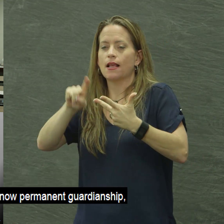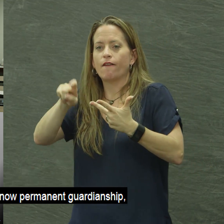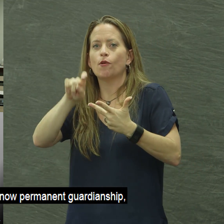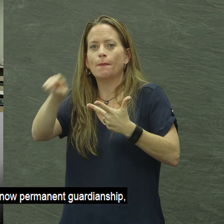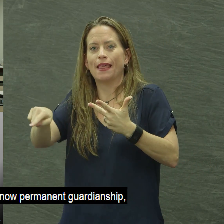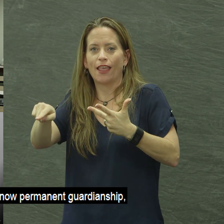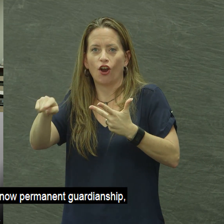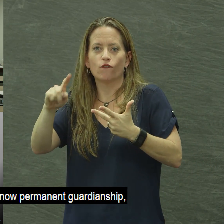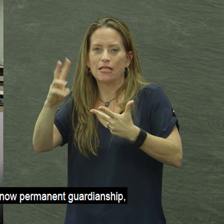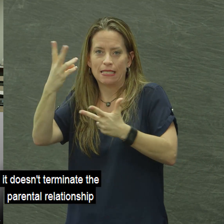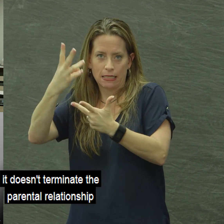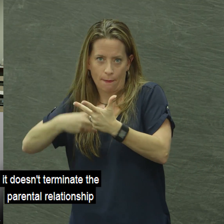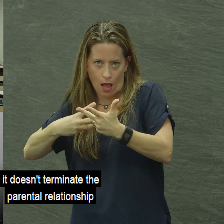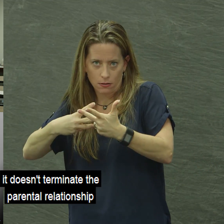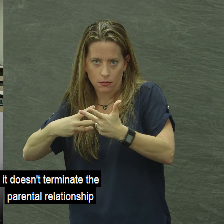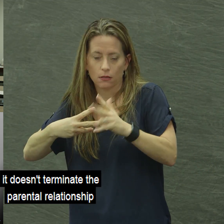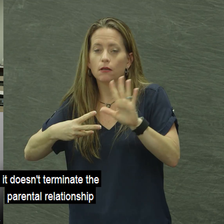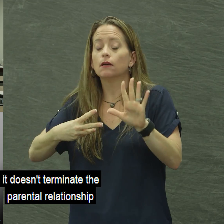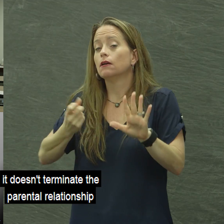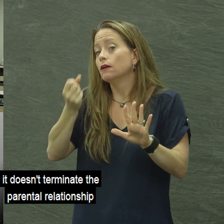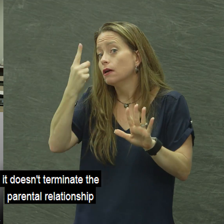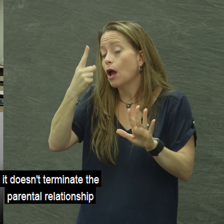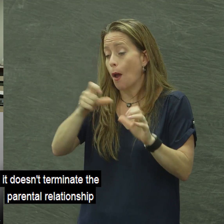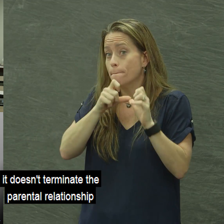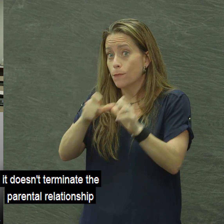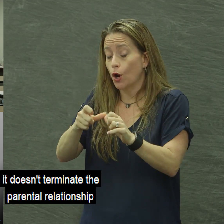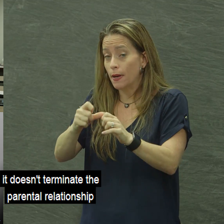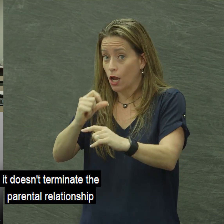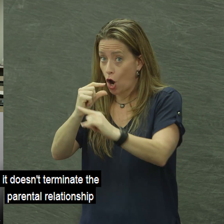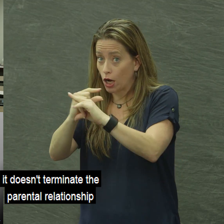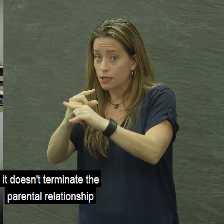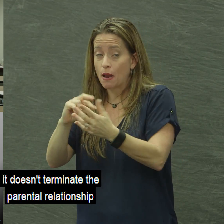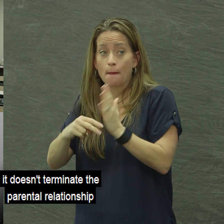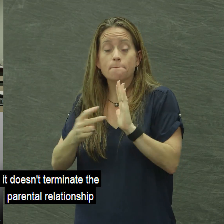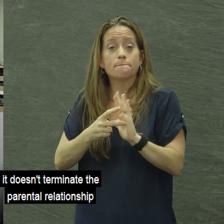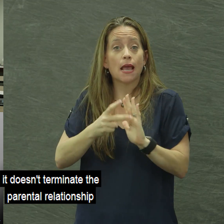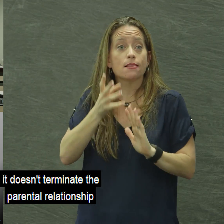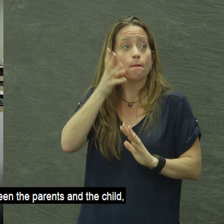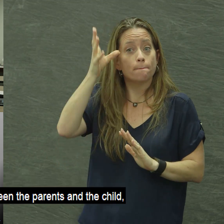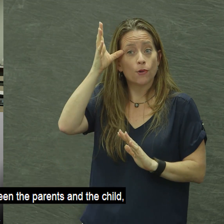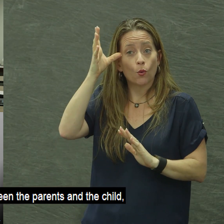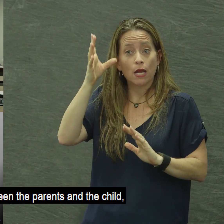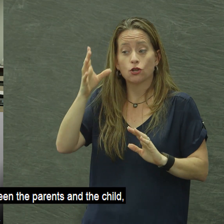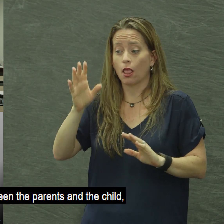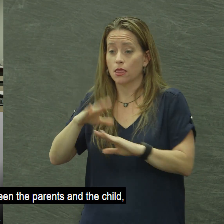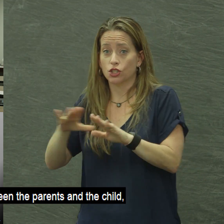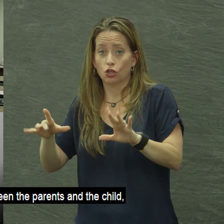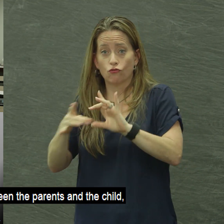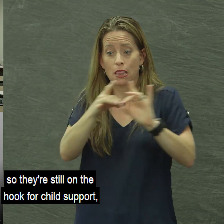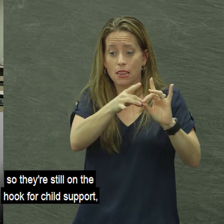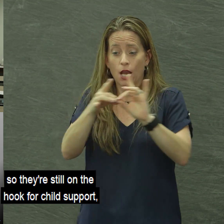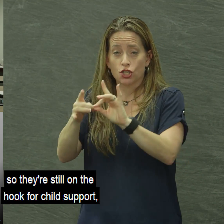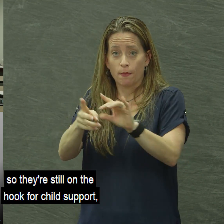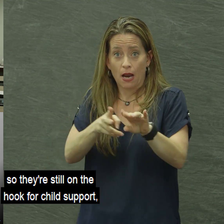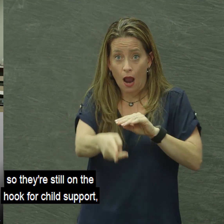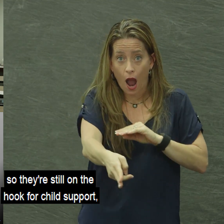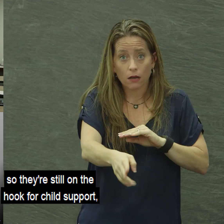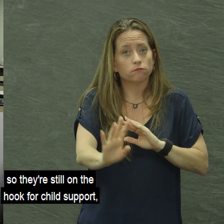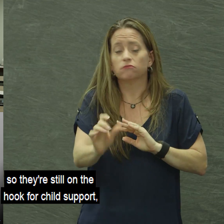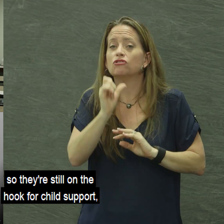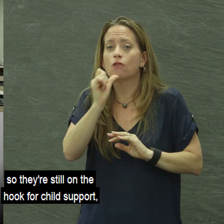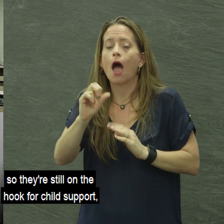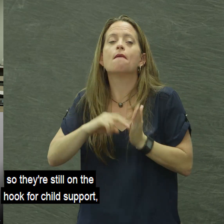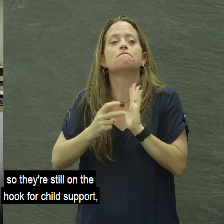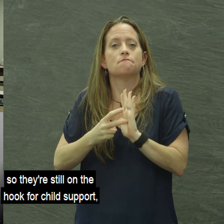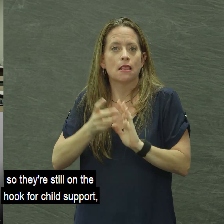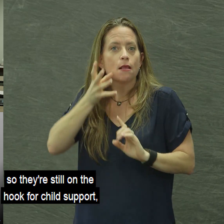Okay. Now, permanent guardianship, it doesn't terminate the parental relationship between the parents and the child, so they're still on the